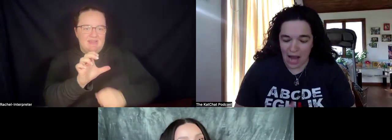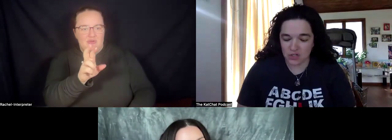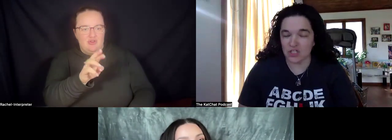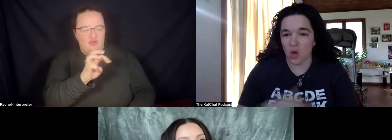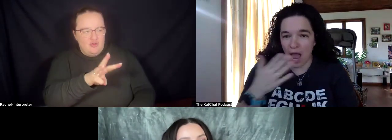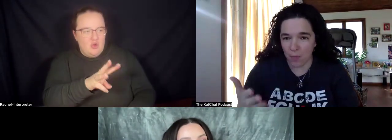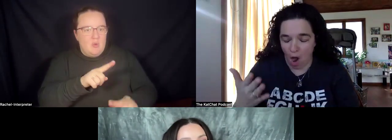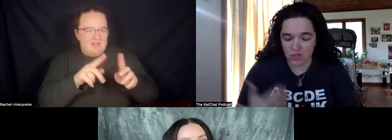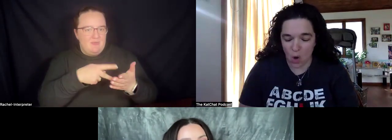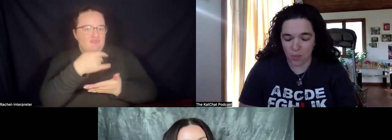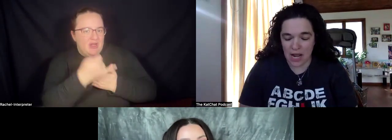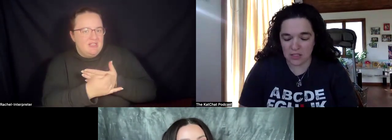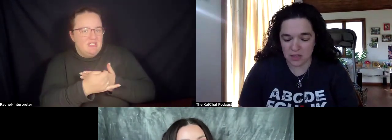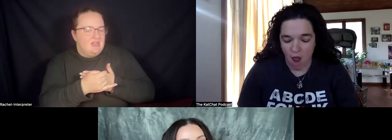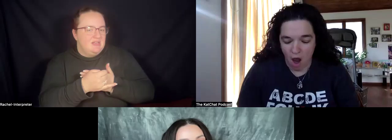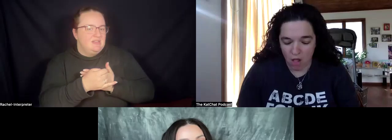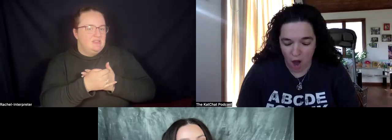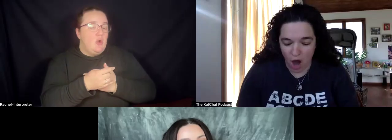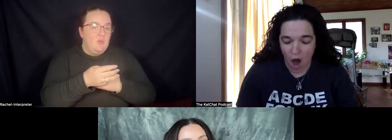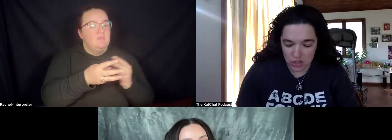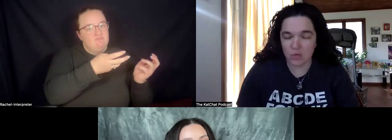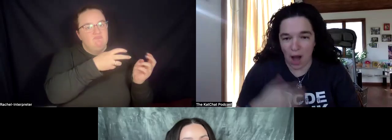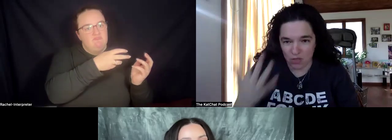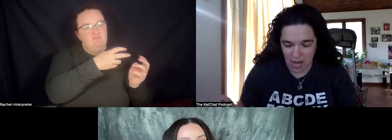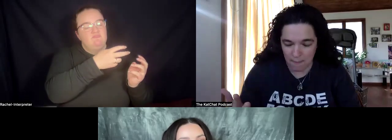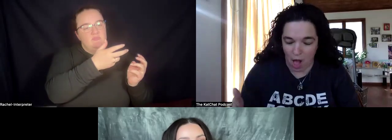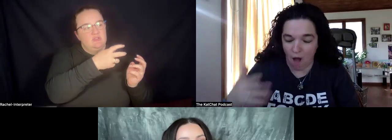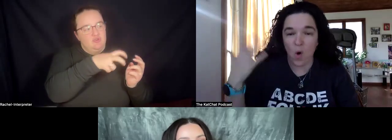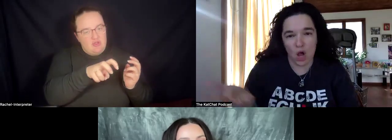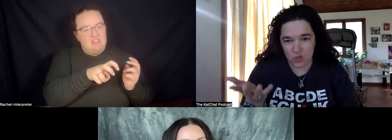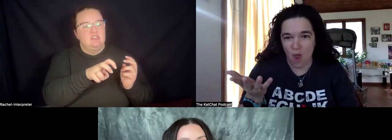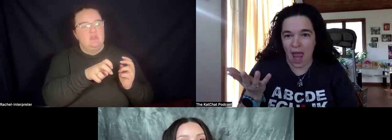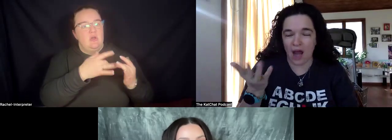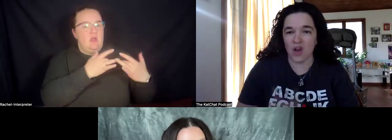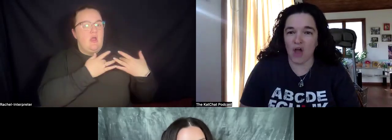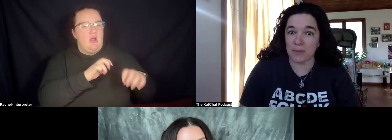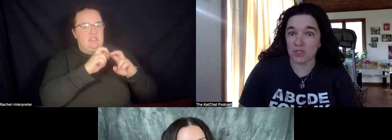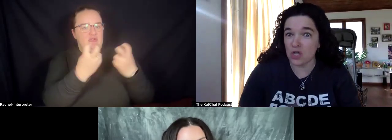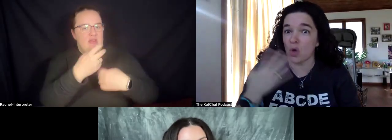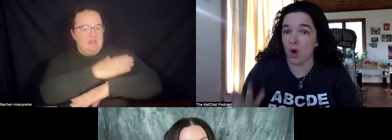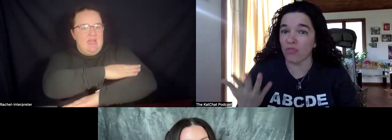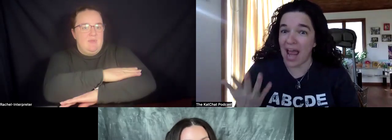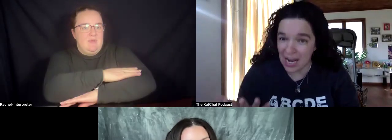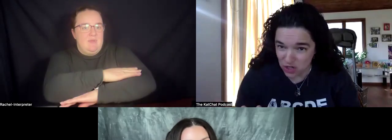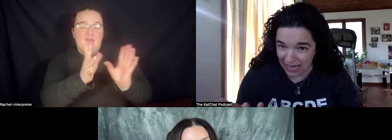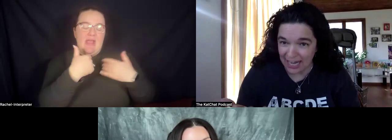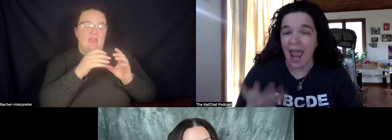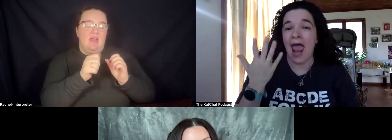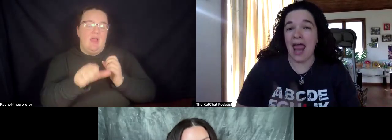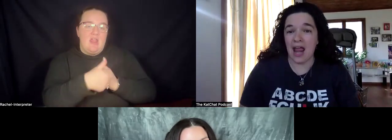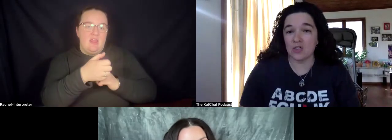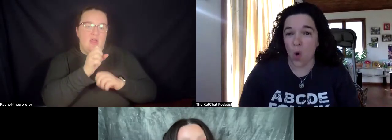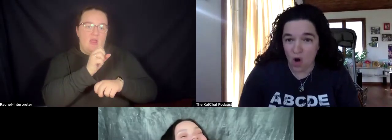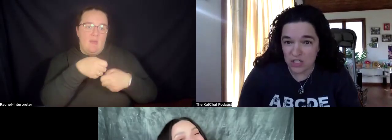different project so that also bring along Host Around the Table. Of course, you had an opportunity to work with